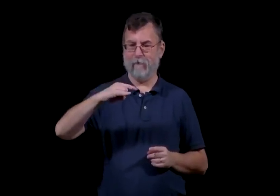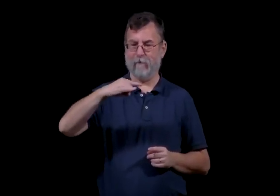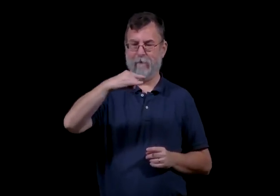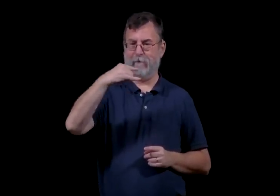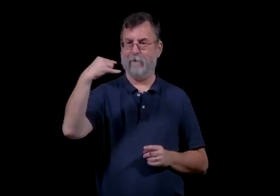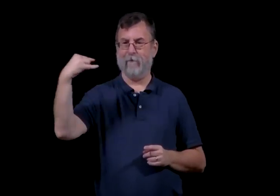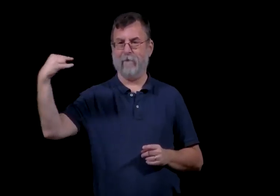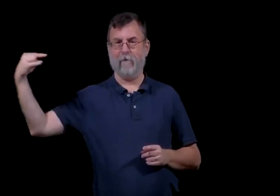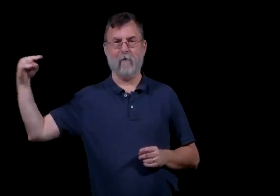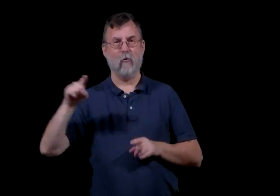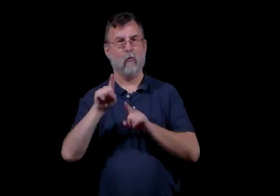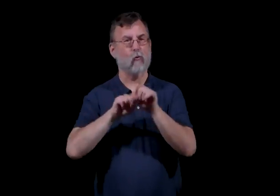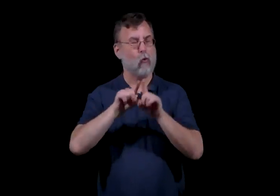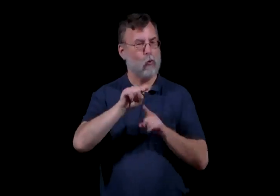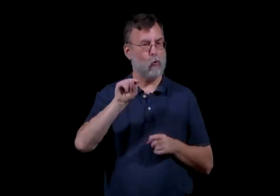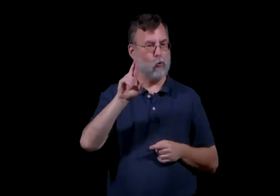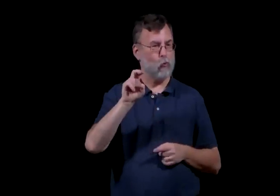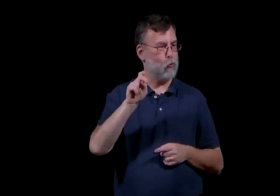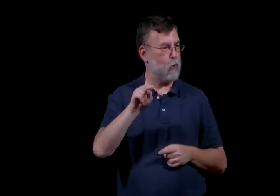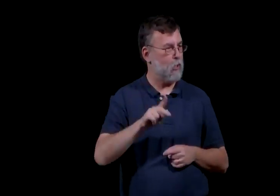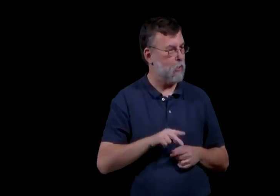at Star Trek, I guess. That's their sign, Trek.